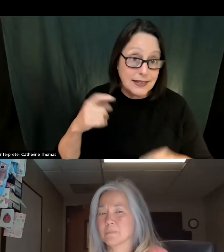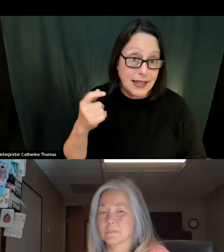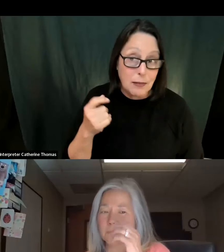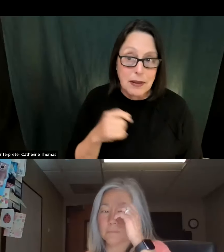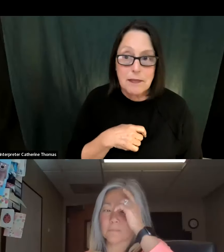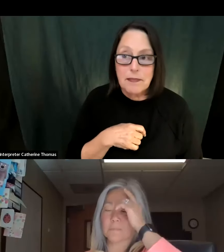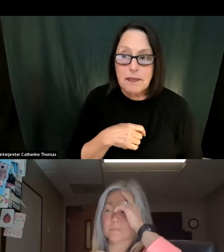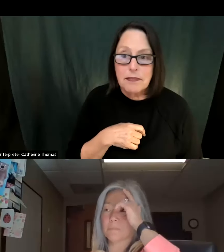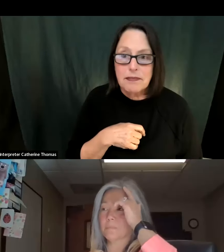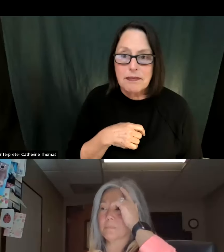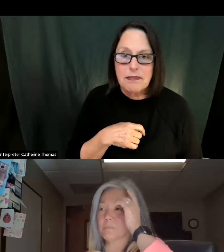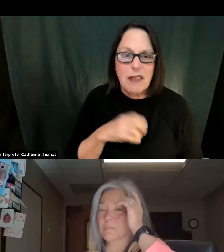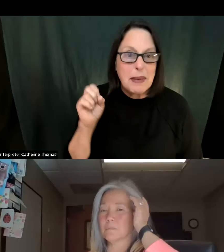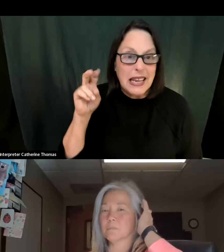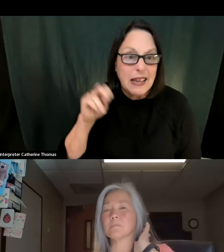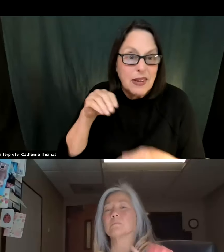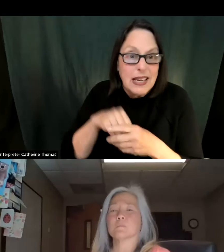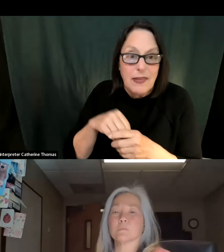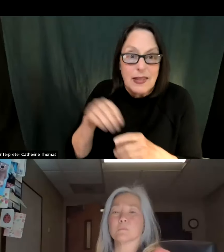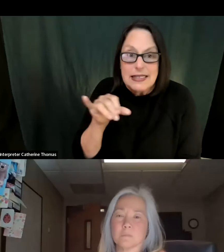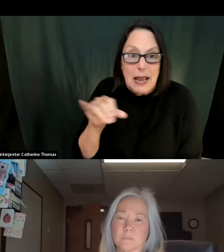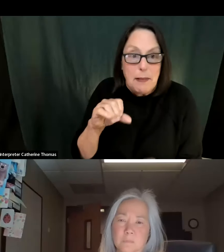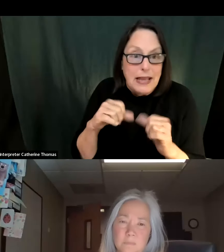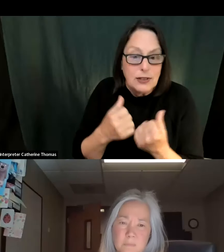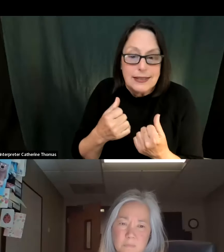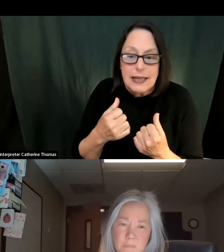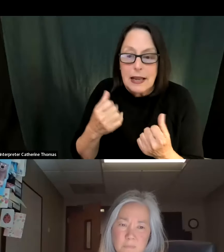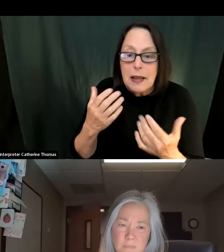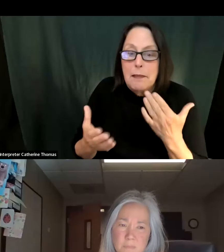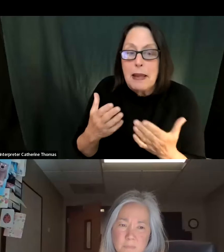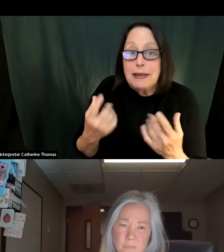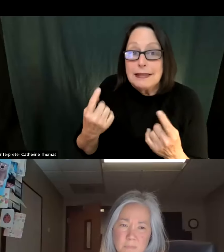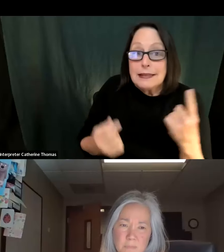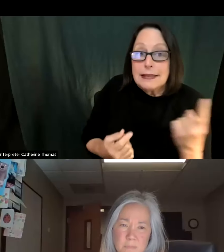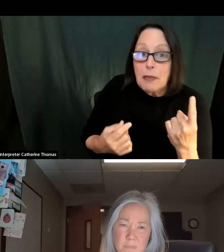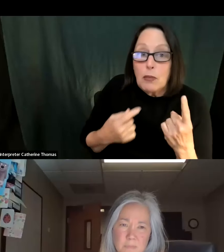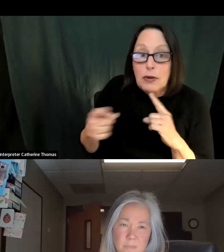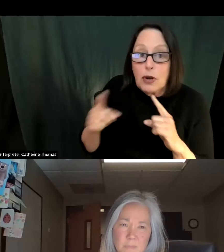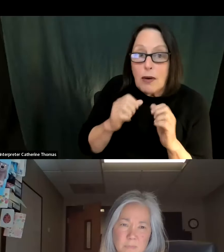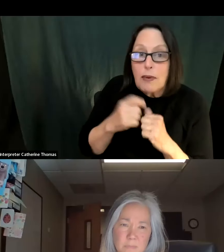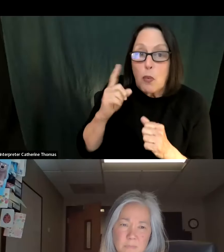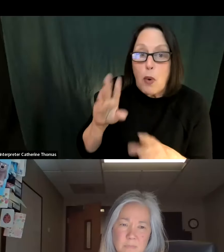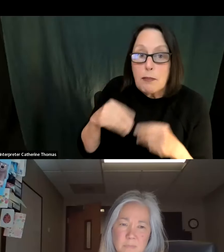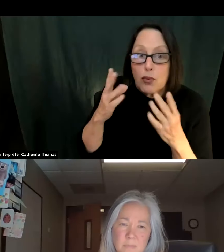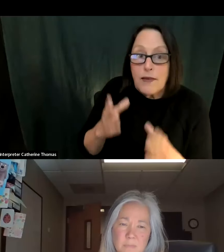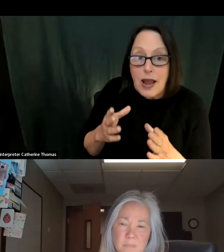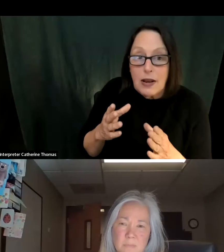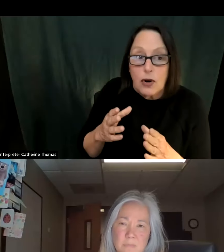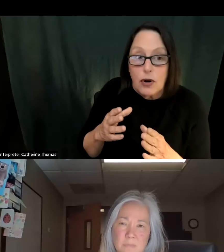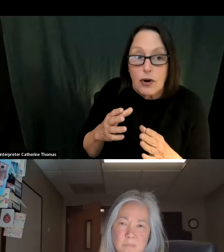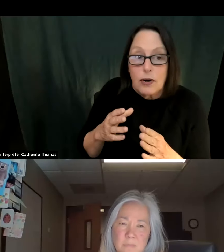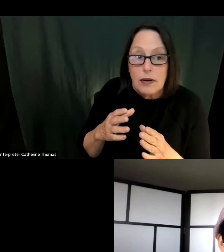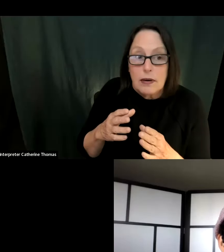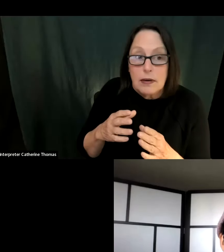even within the same agency, someone might talk to one provider, and they might set off for